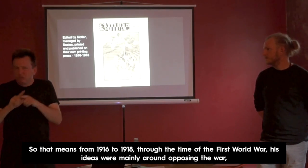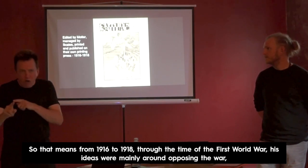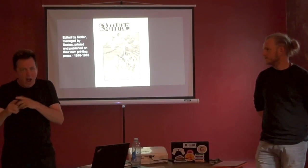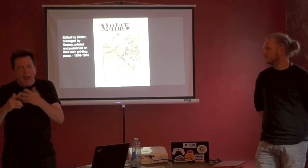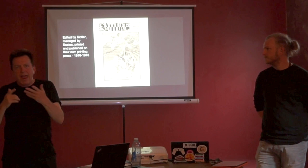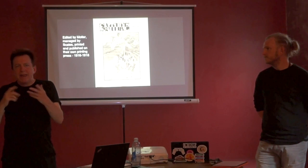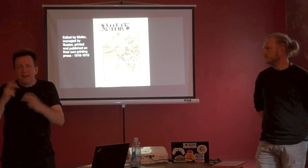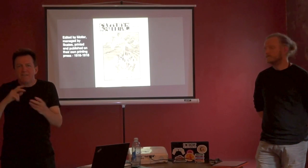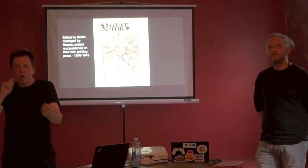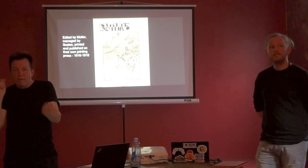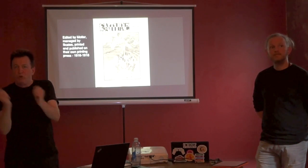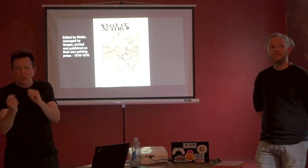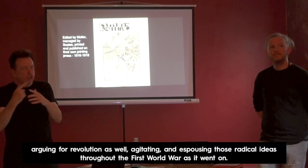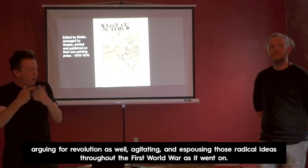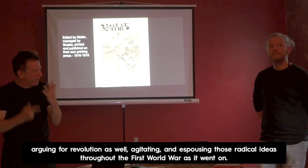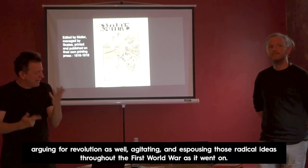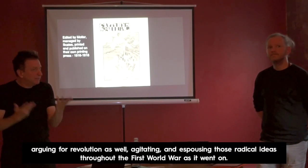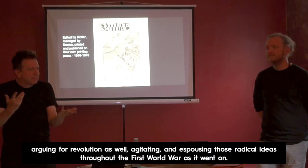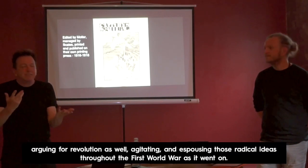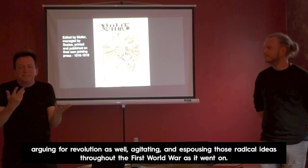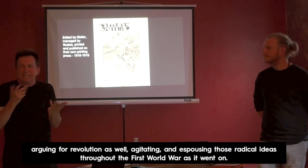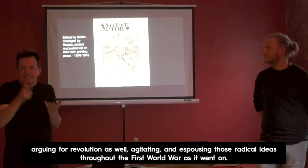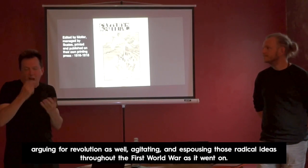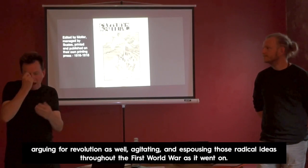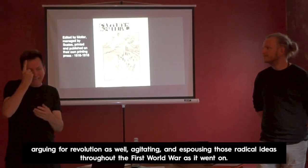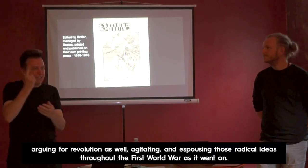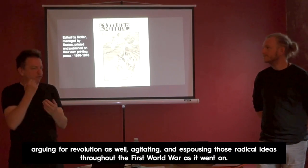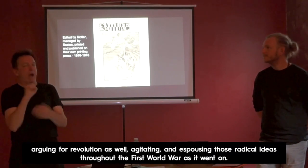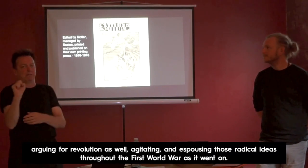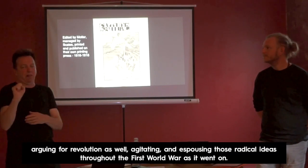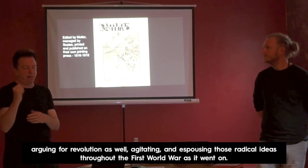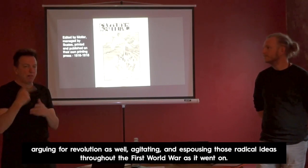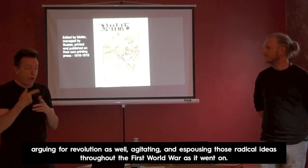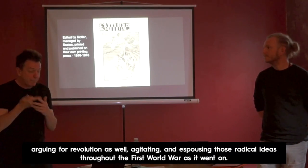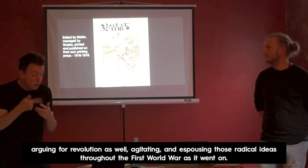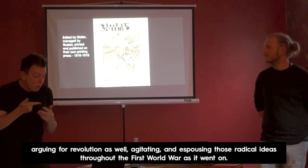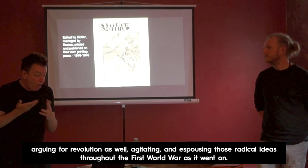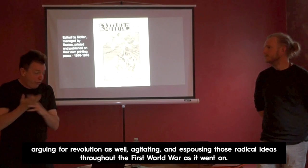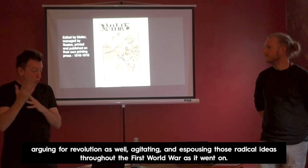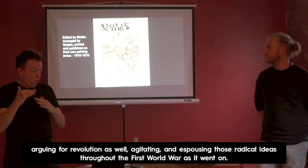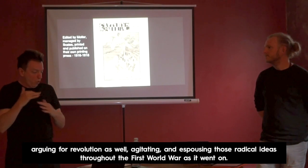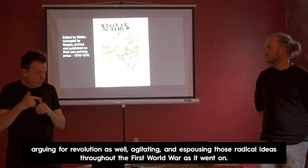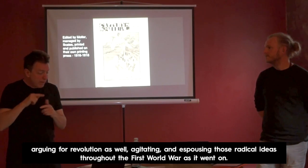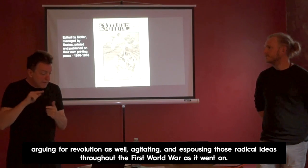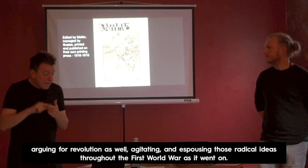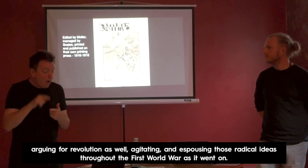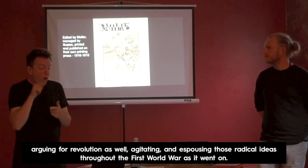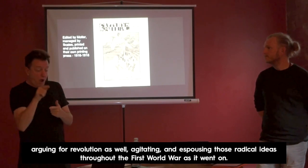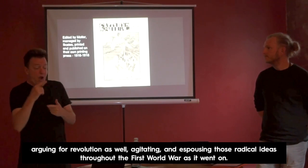mainly around opposing the war, arguing for revolution as well, agitating, and sort of espousing those radical